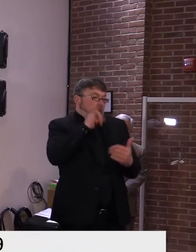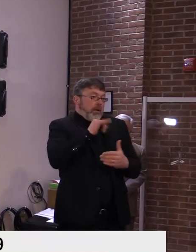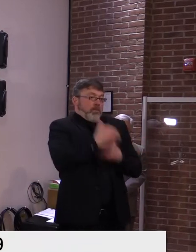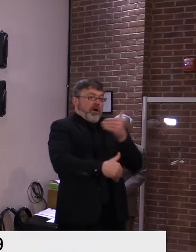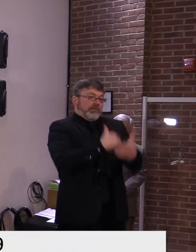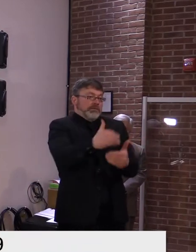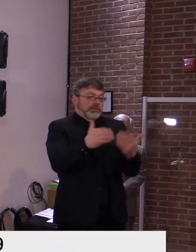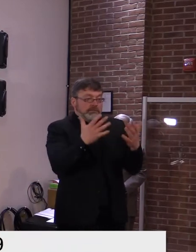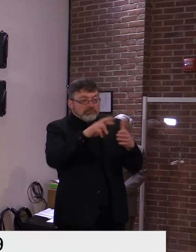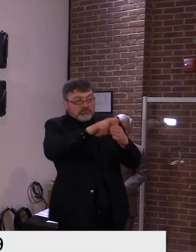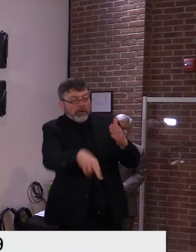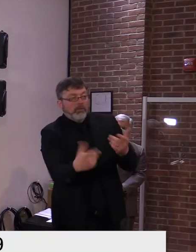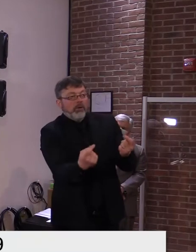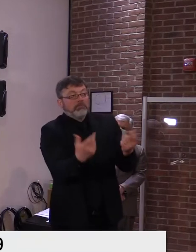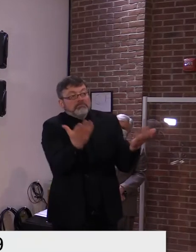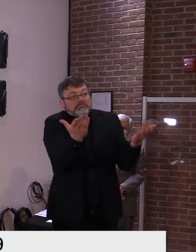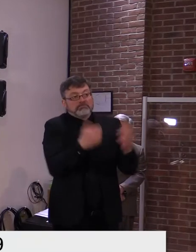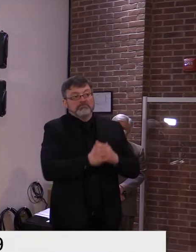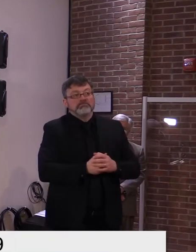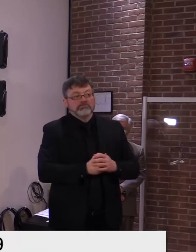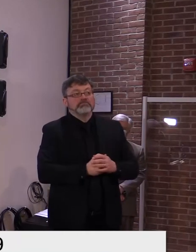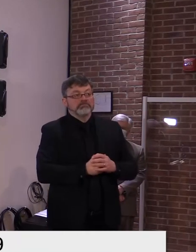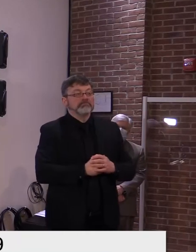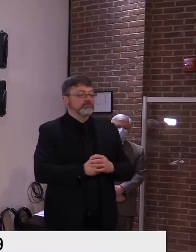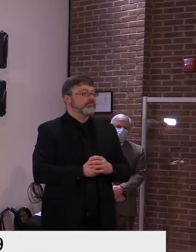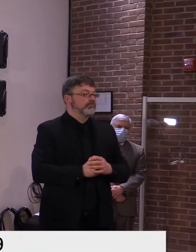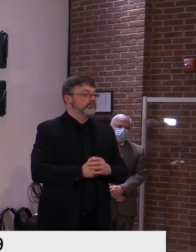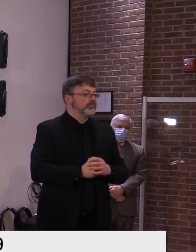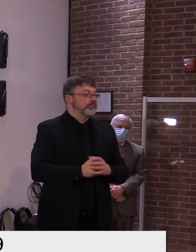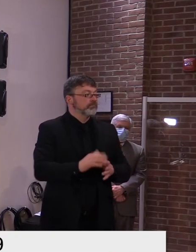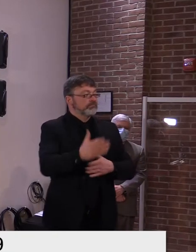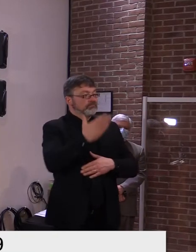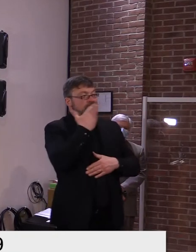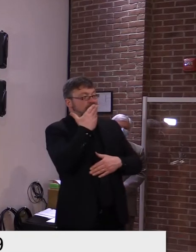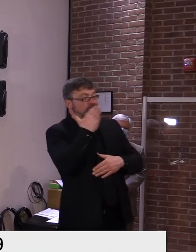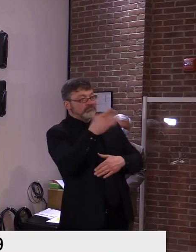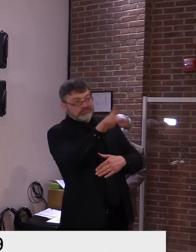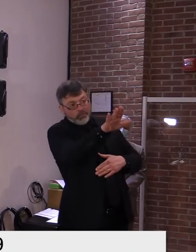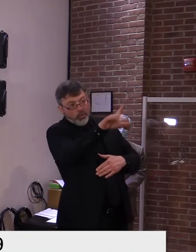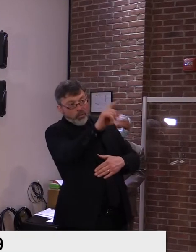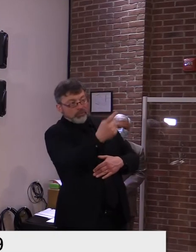months, but I thank them for moving forward.